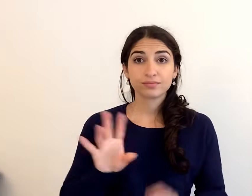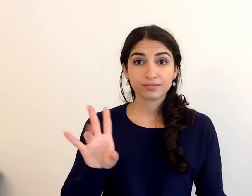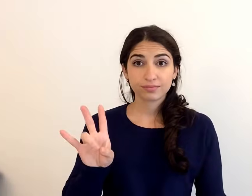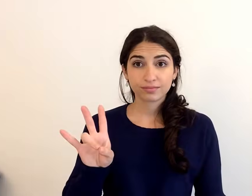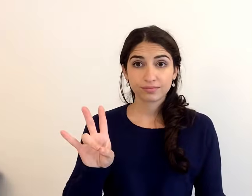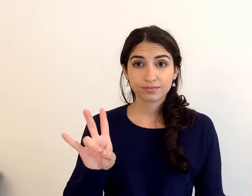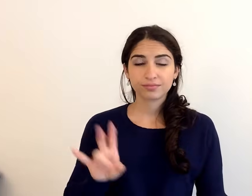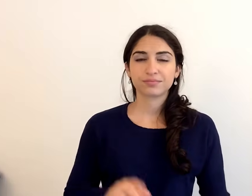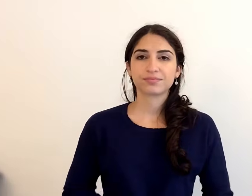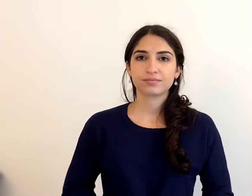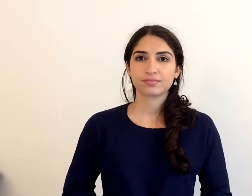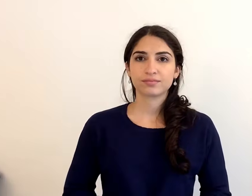Number 7.